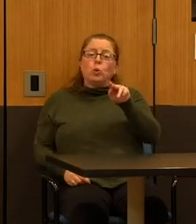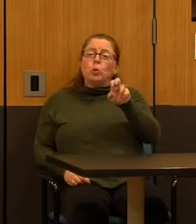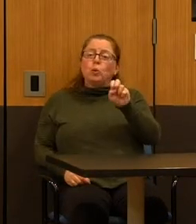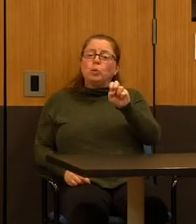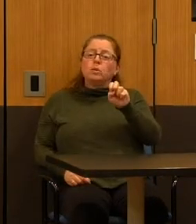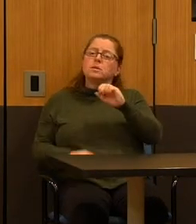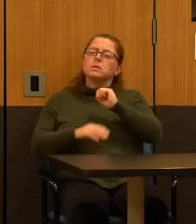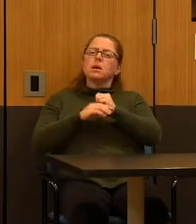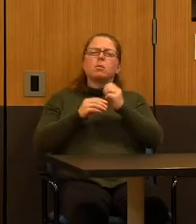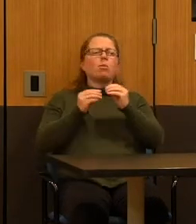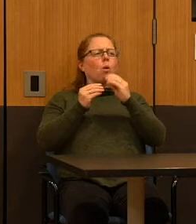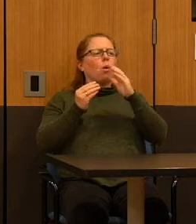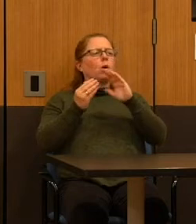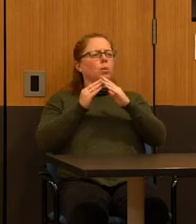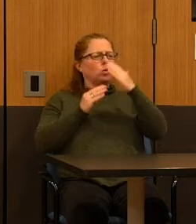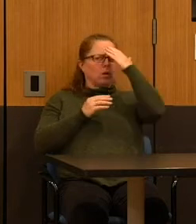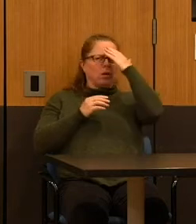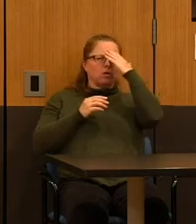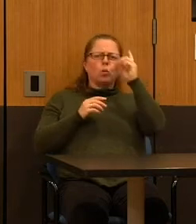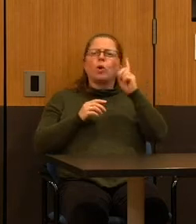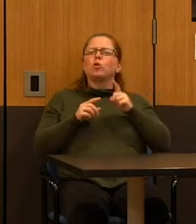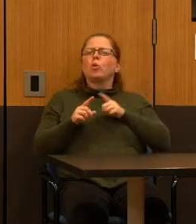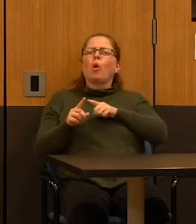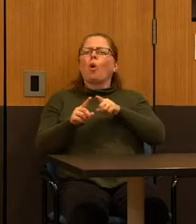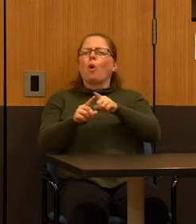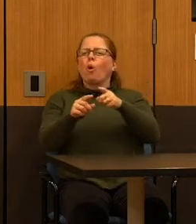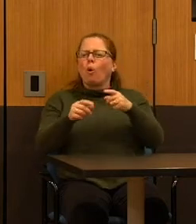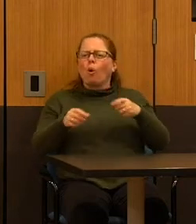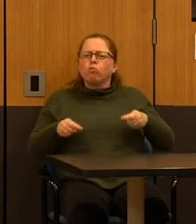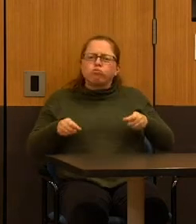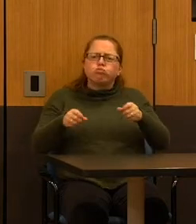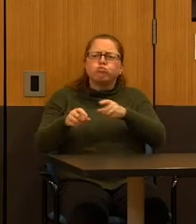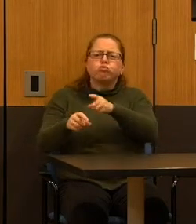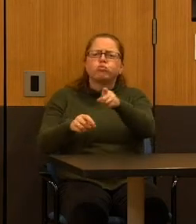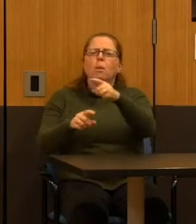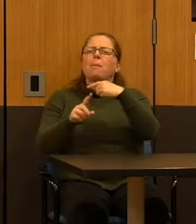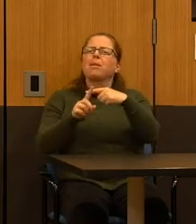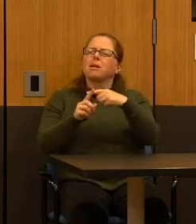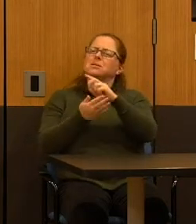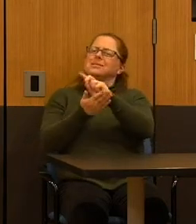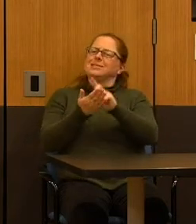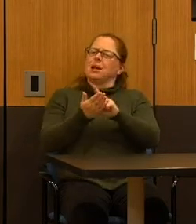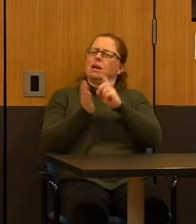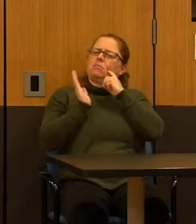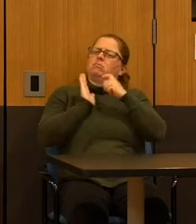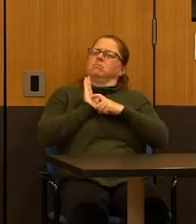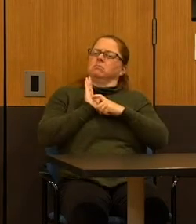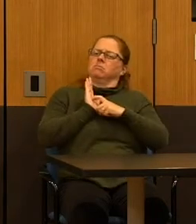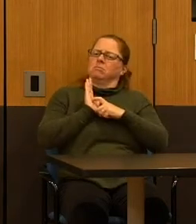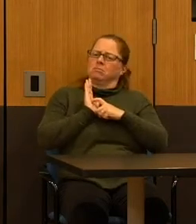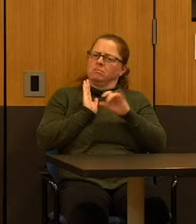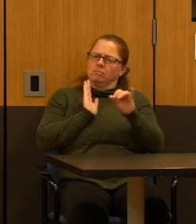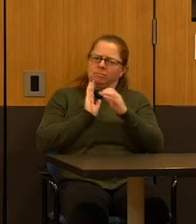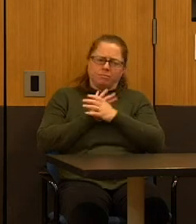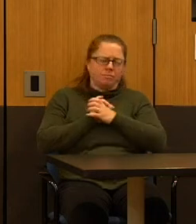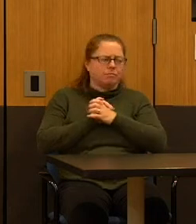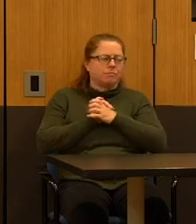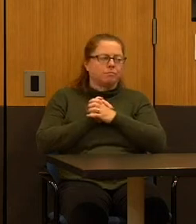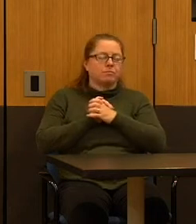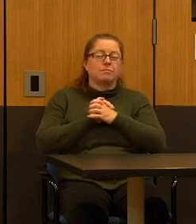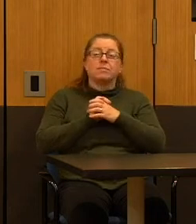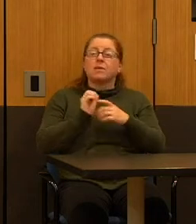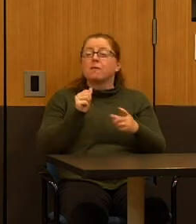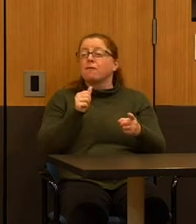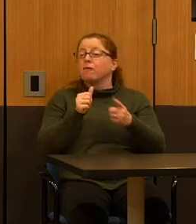in terms of where they should go, but a particular design distinction as well. I mentioned, right, that initial